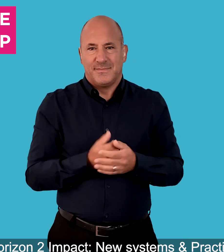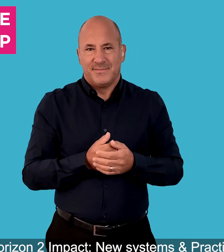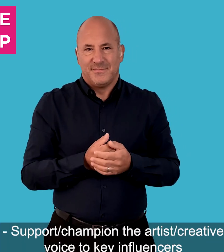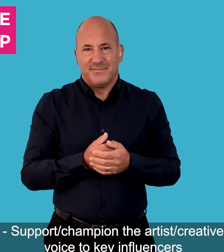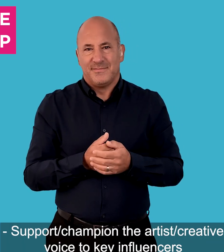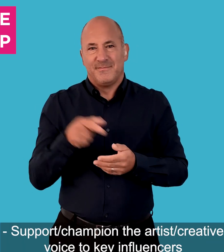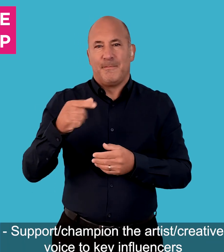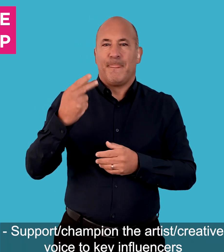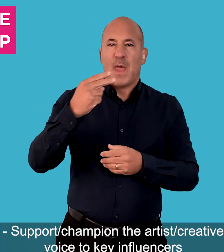practice.